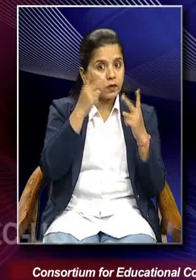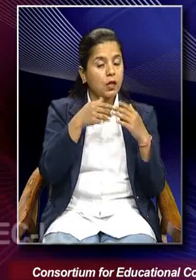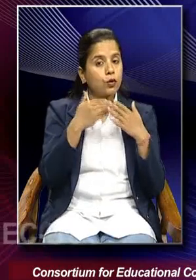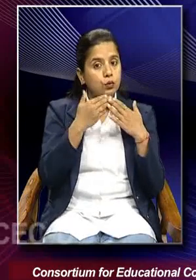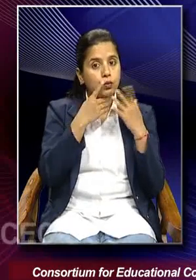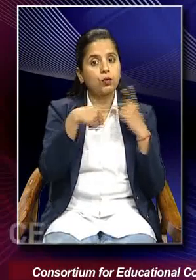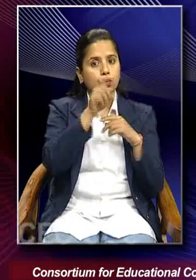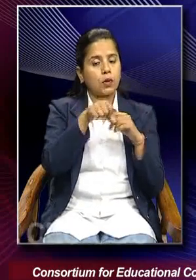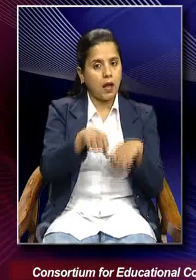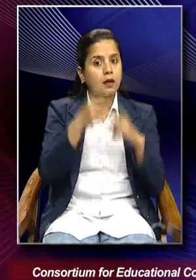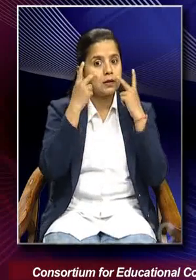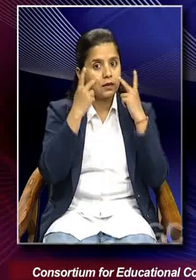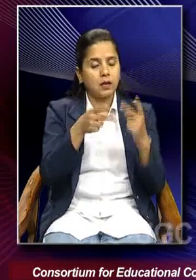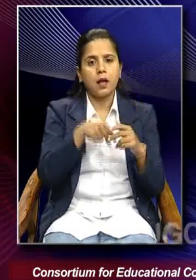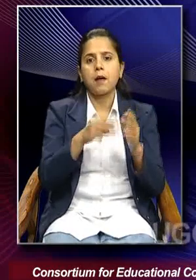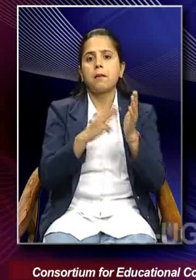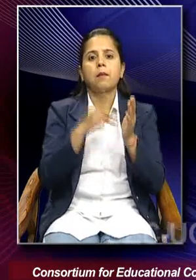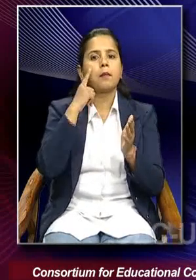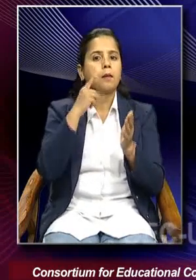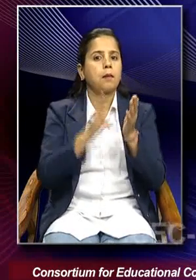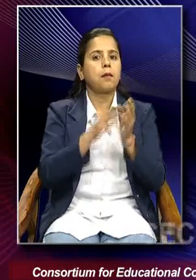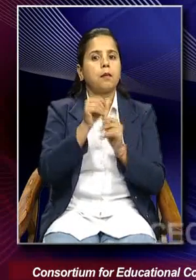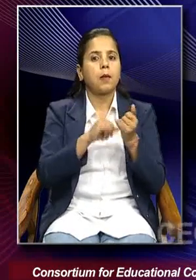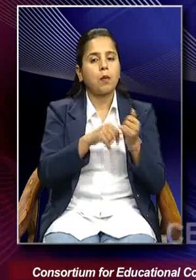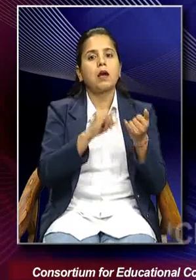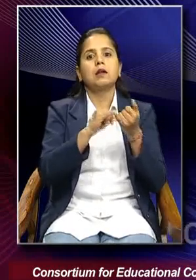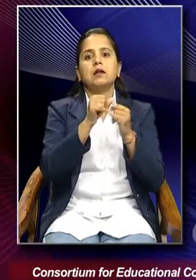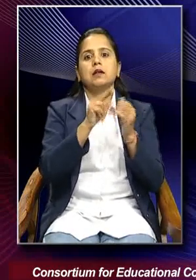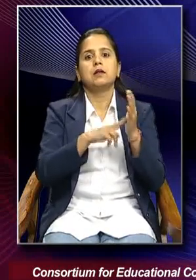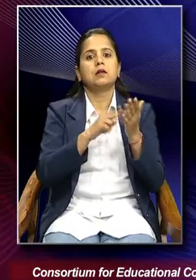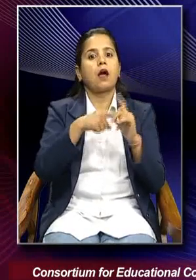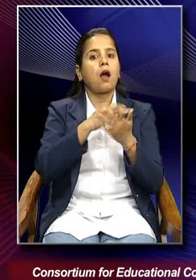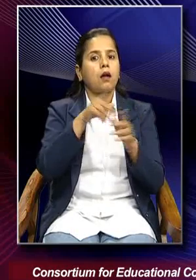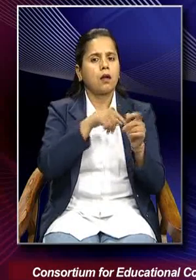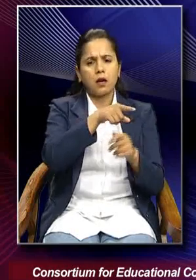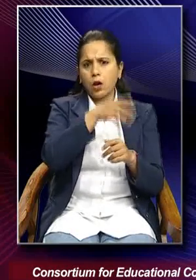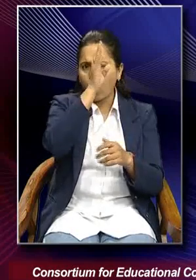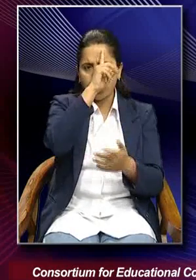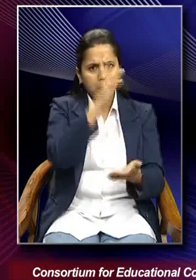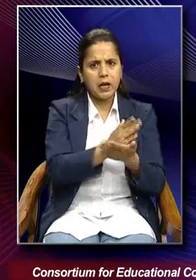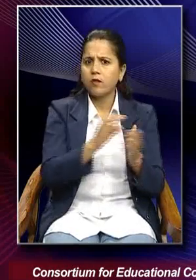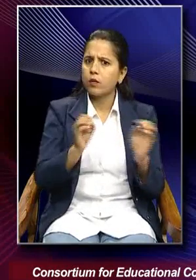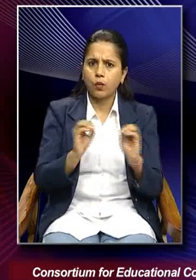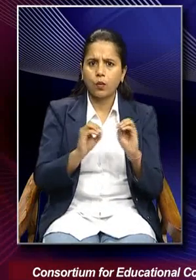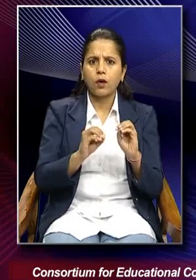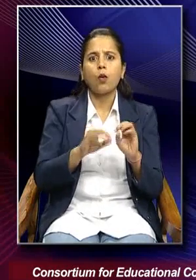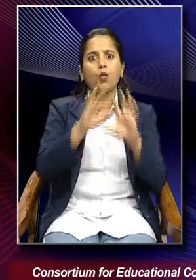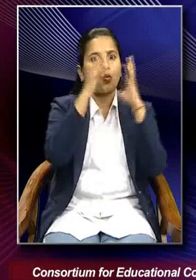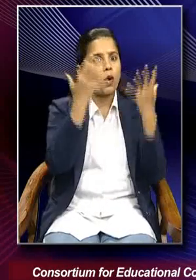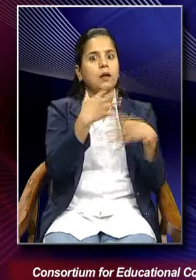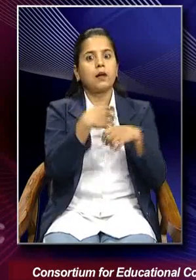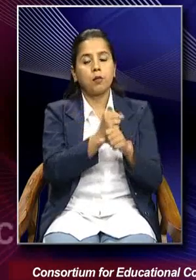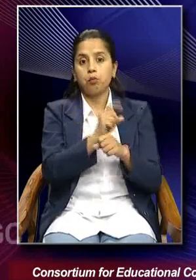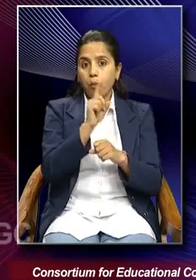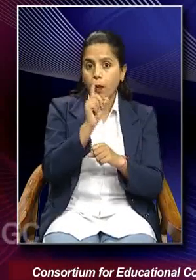you can see that Mimamsa and Sankhya do not believe in God as the creator of the world. Yet